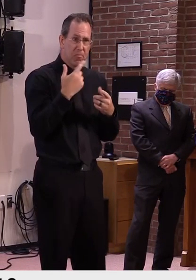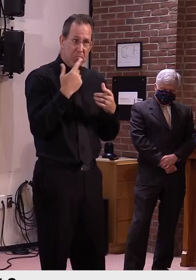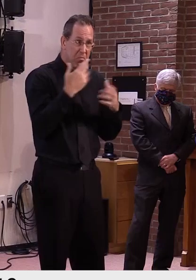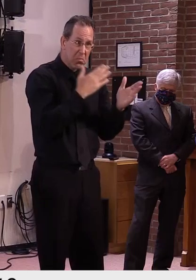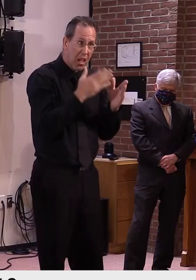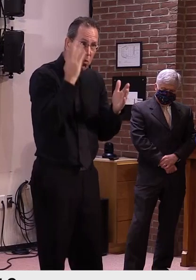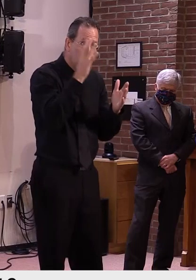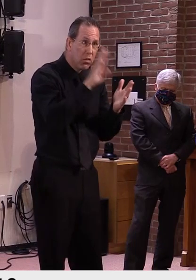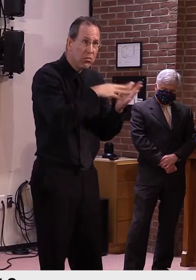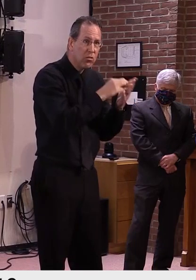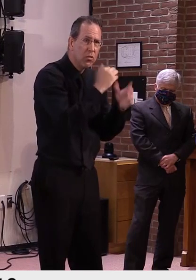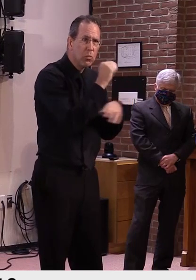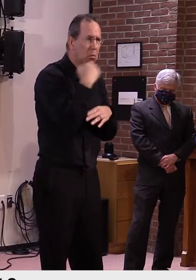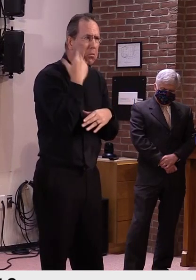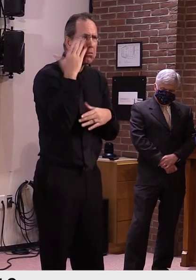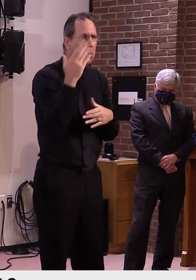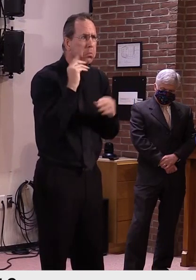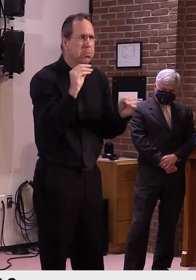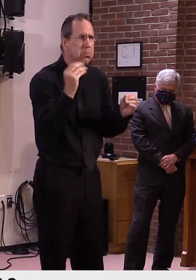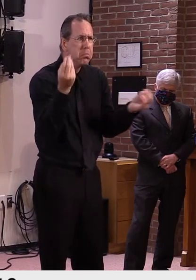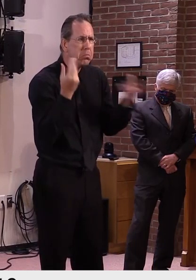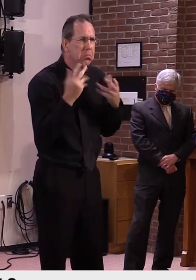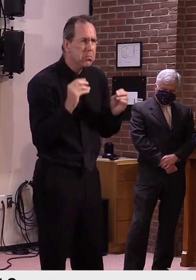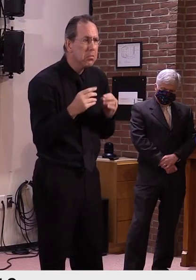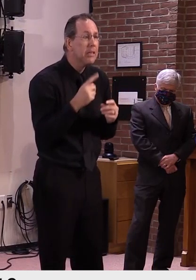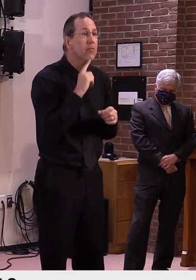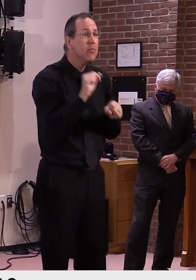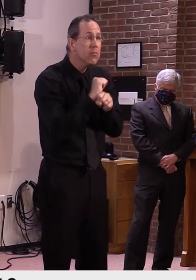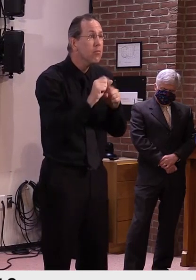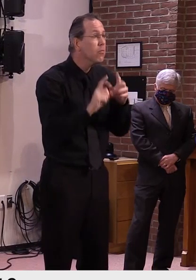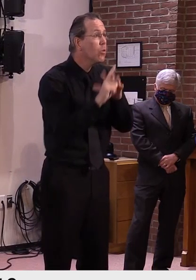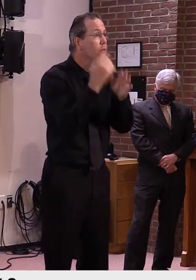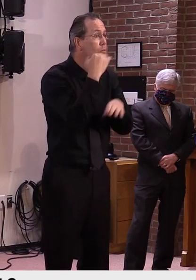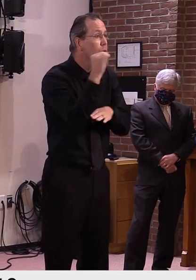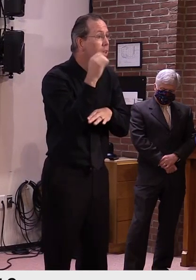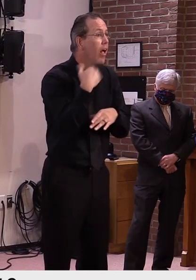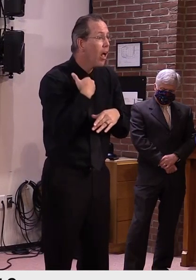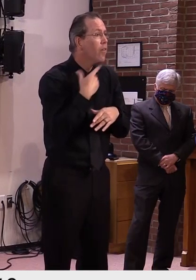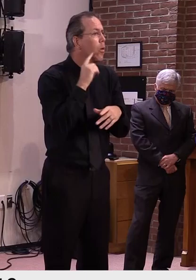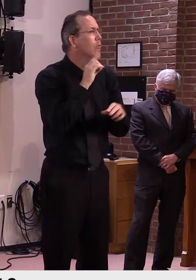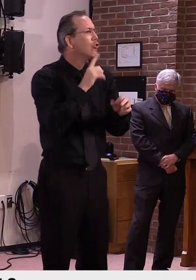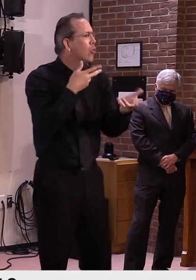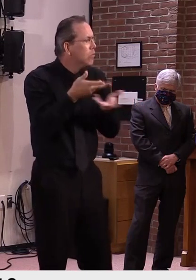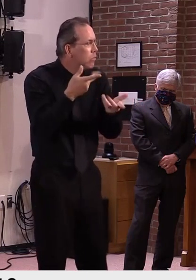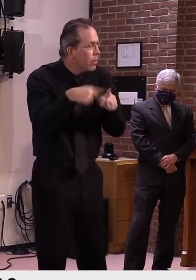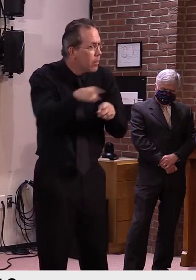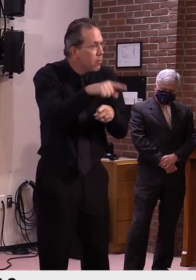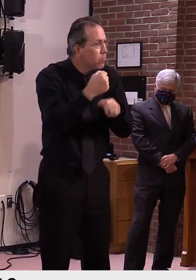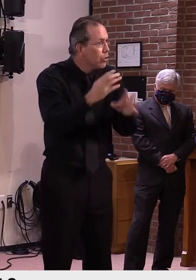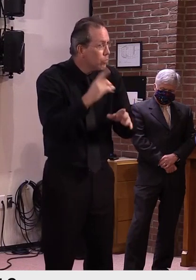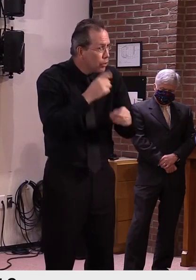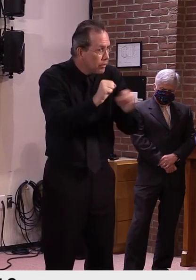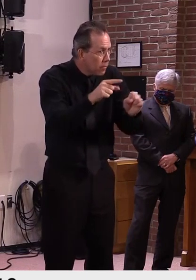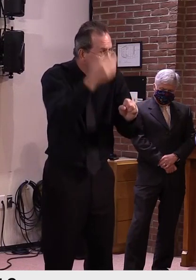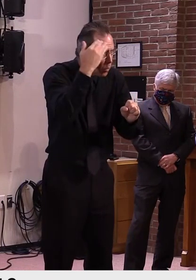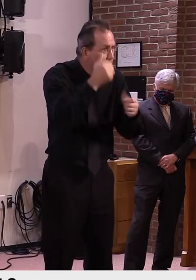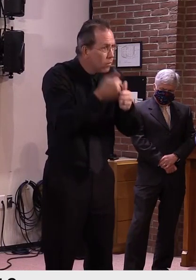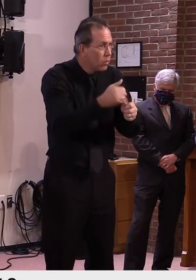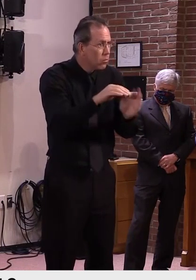do actively work to engage organizers to ensure that things go smoothly and safely, and everyone